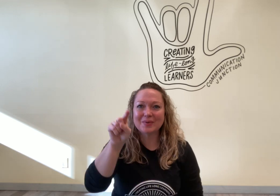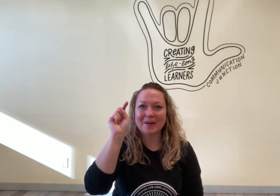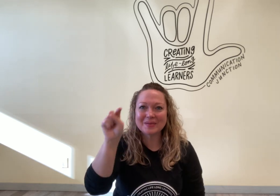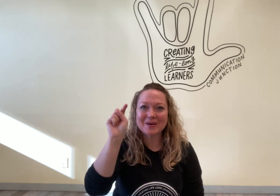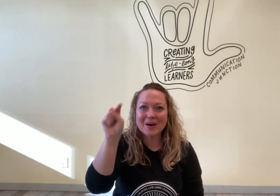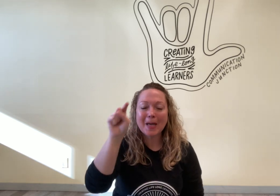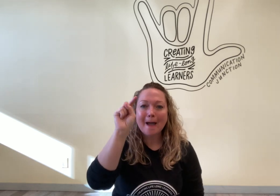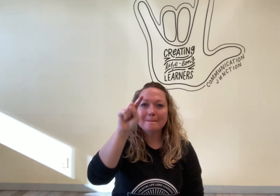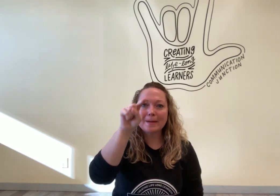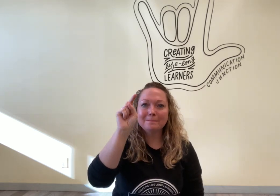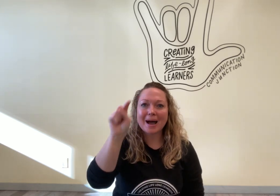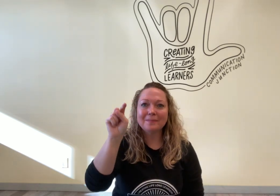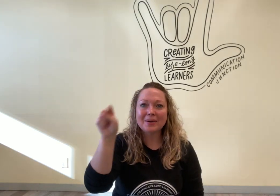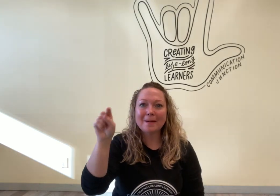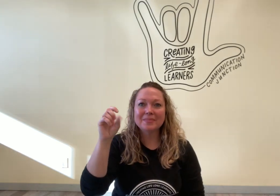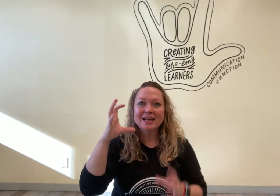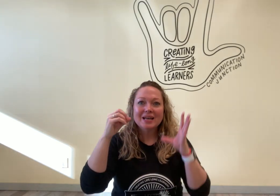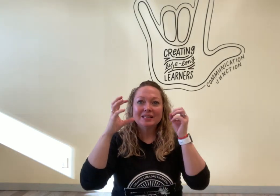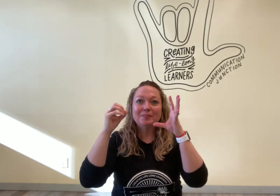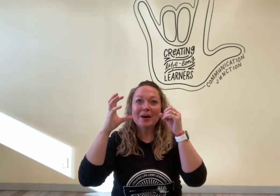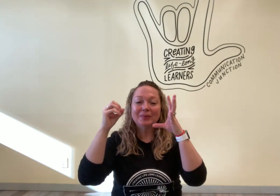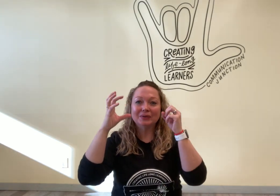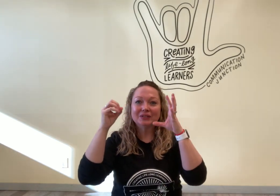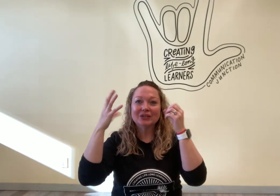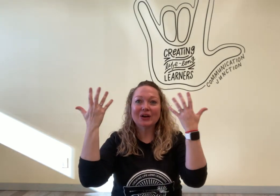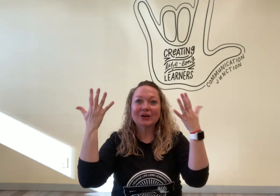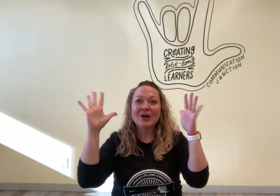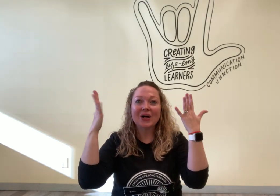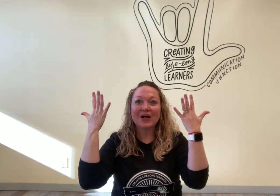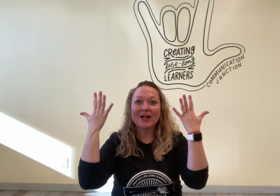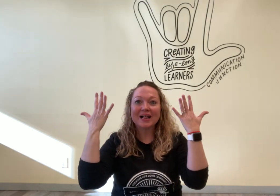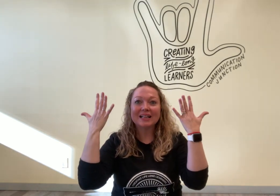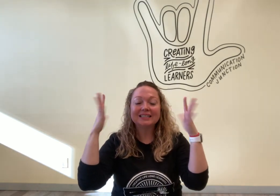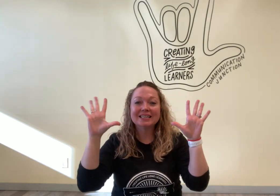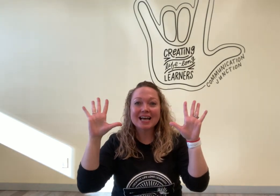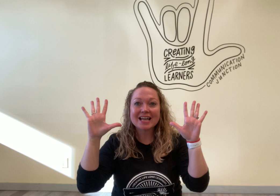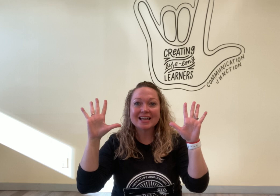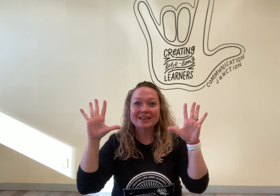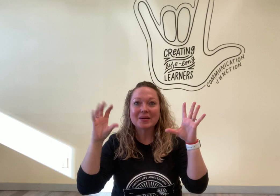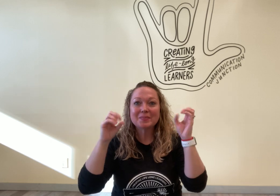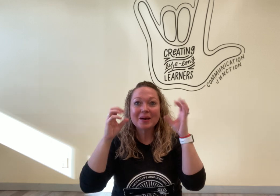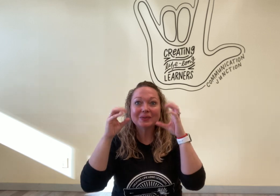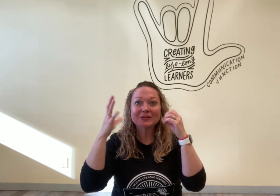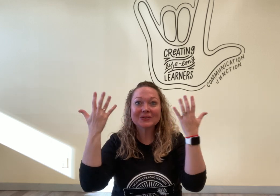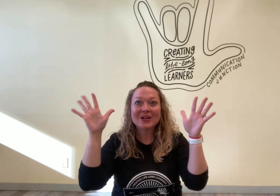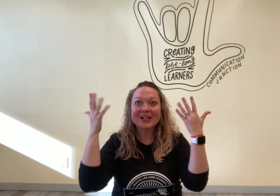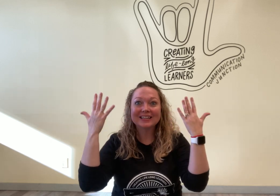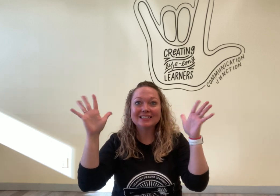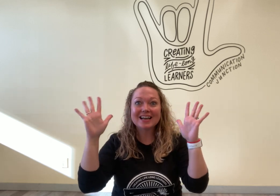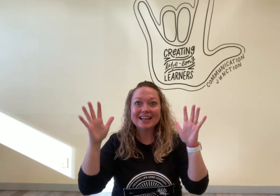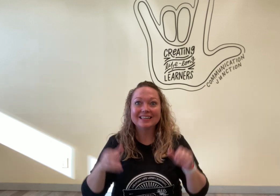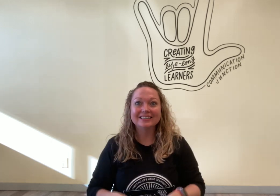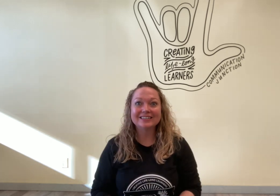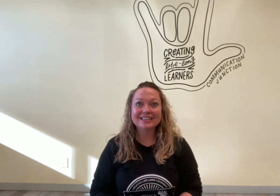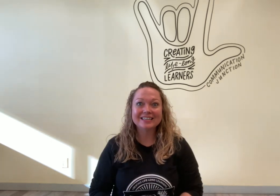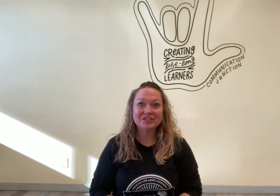pop them all. Pop, pop, pop. The bubbles are all done. Bubbles are all done. Good